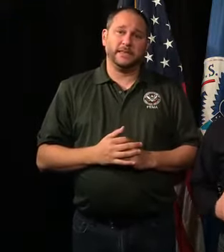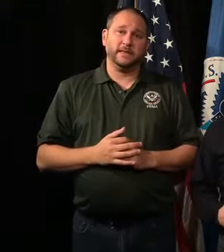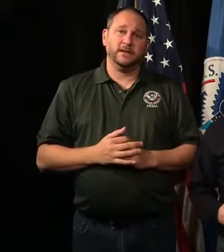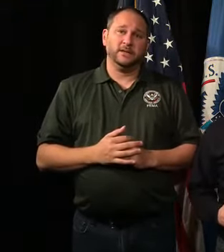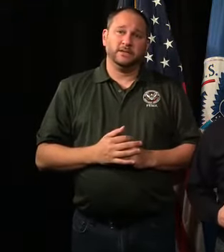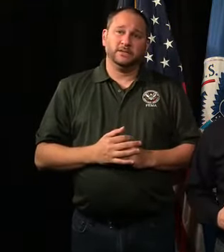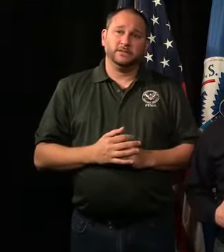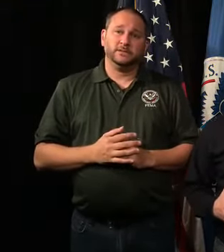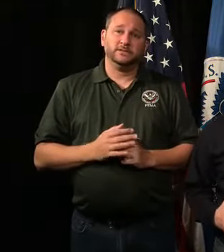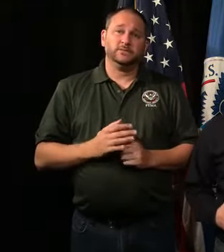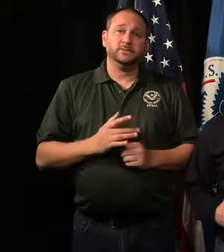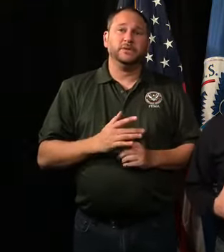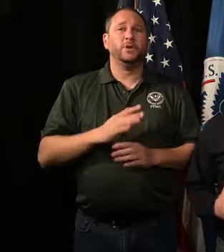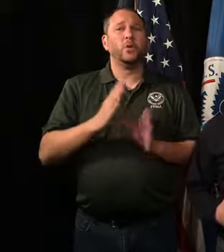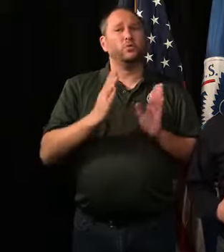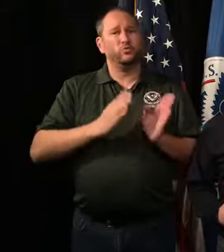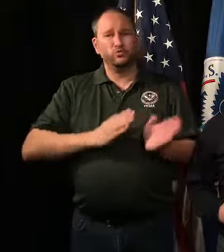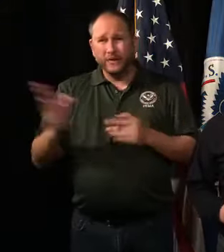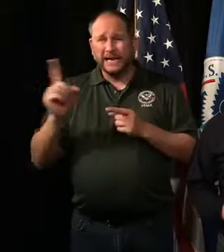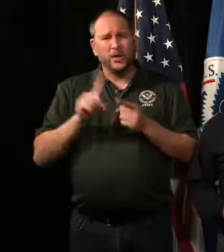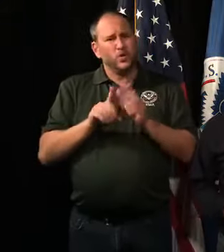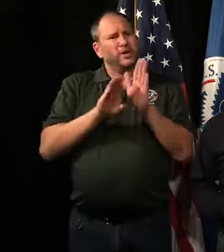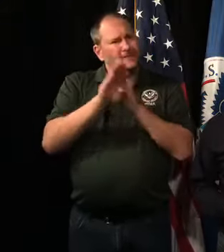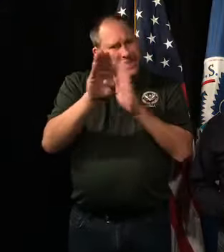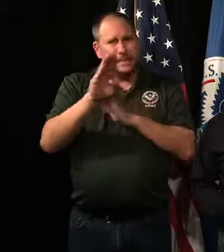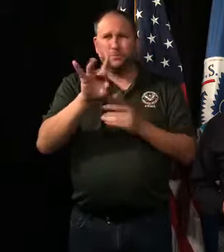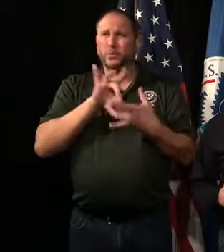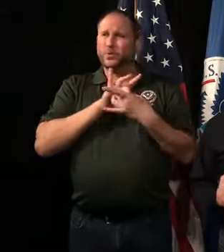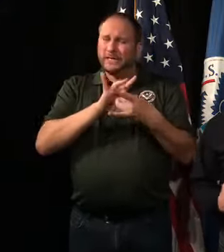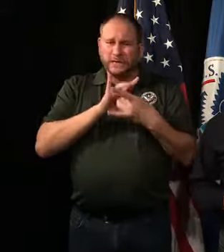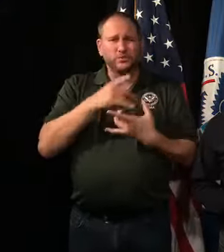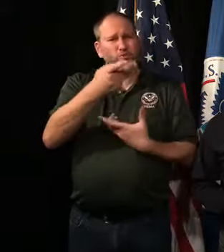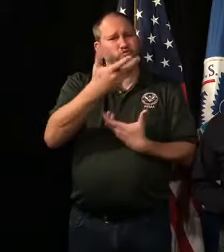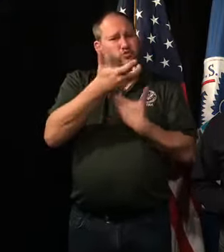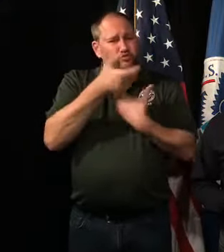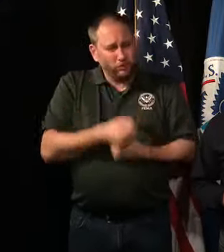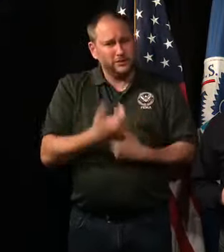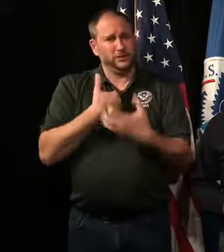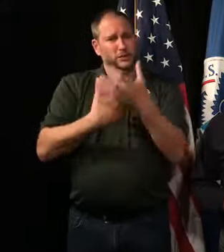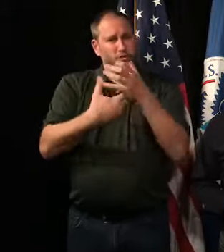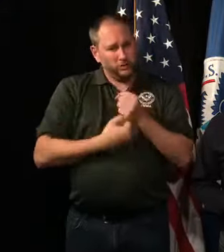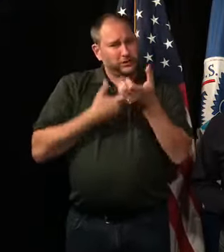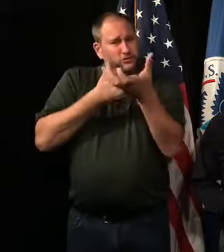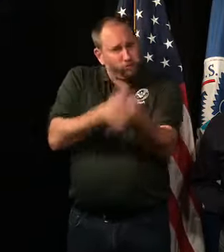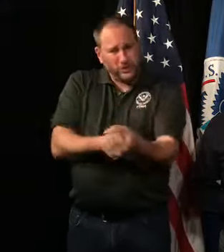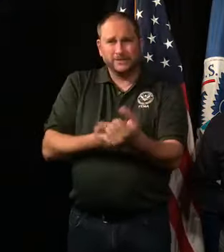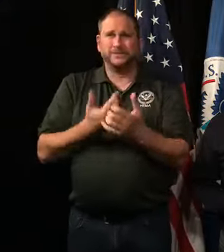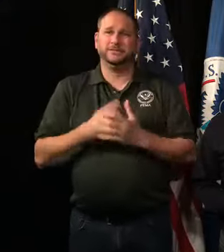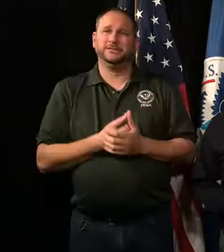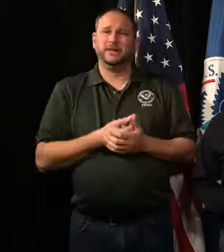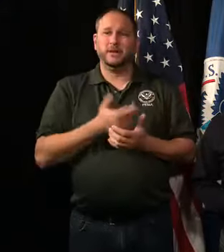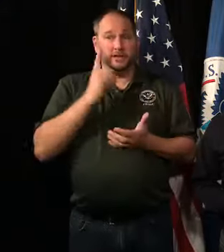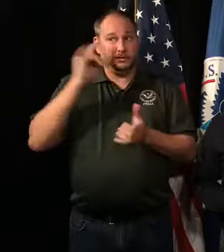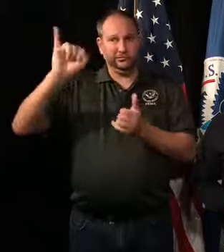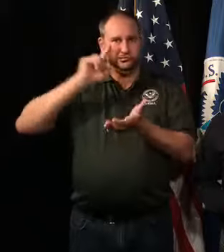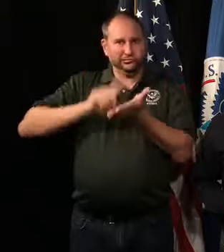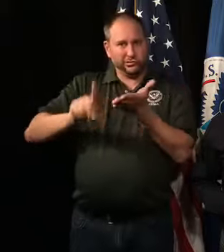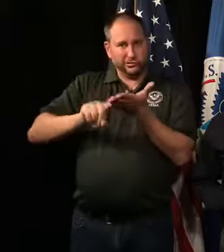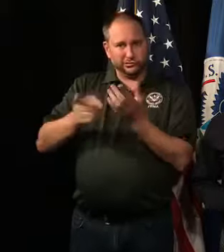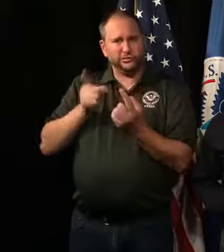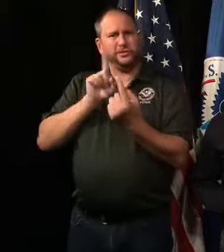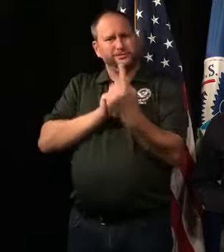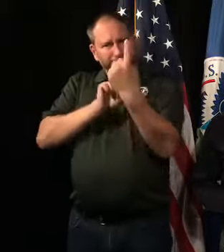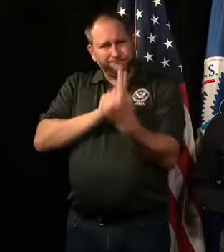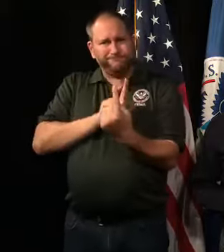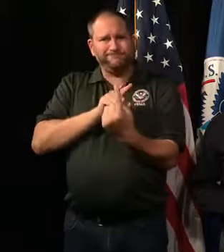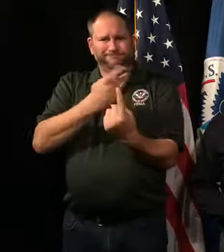develop a relationship with those trusted advisors. And that adjuster is going to be one of them. We're